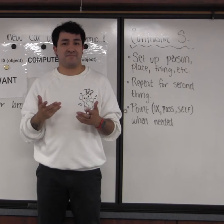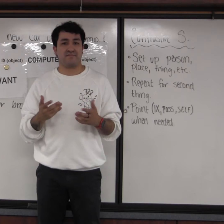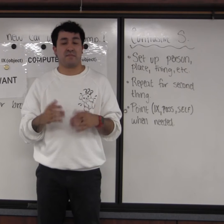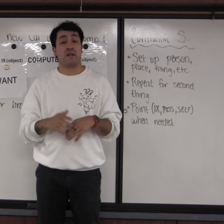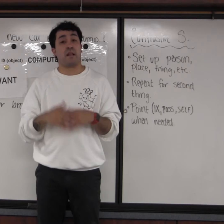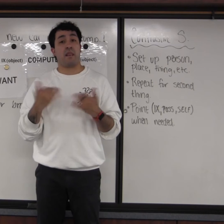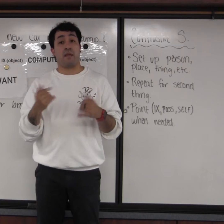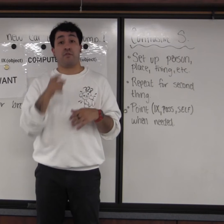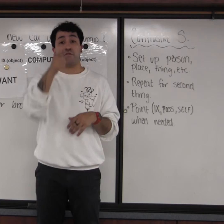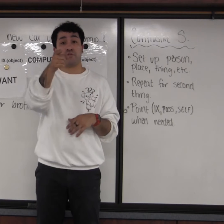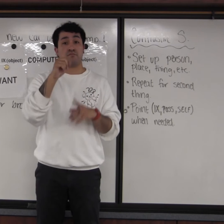All right.